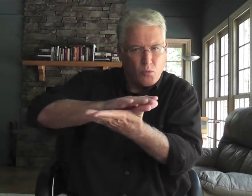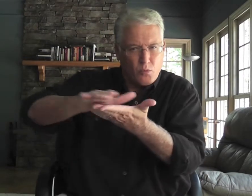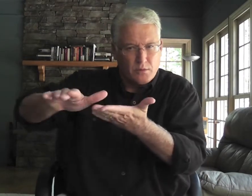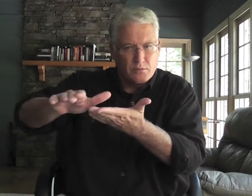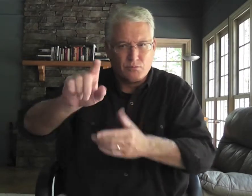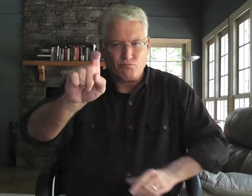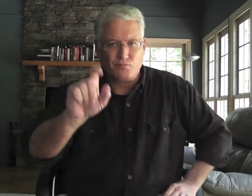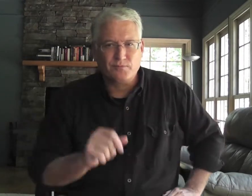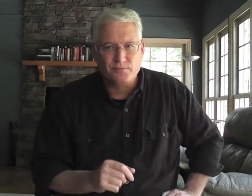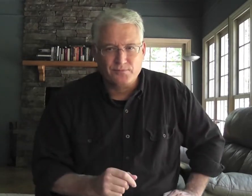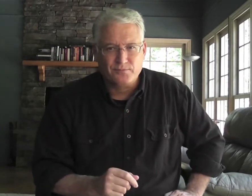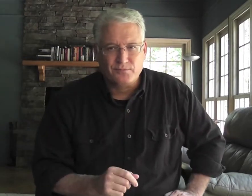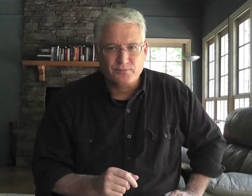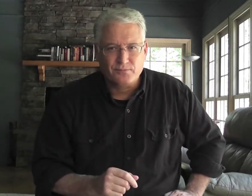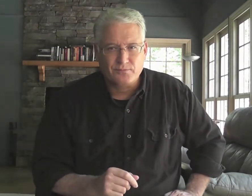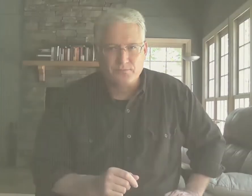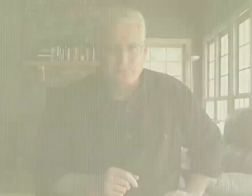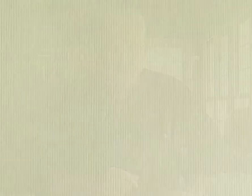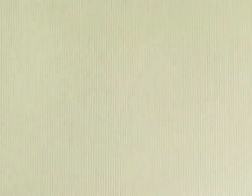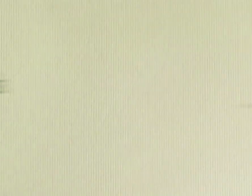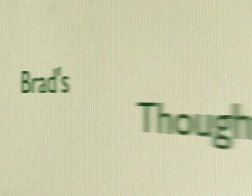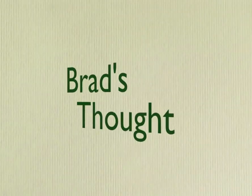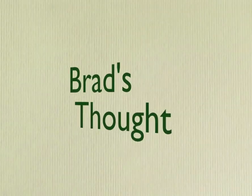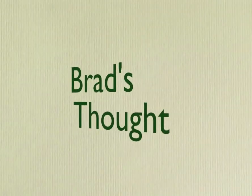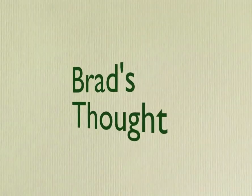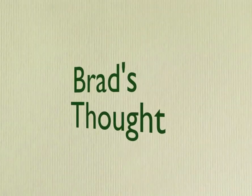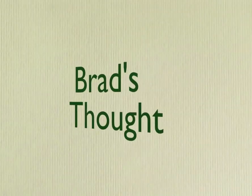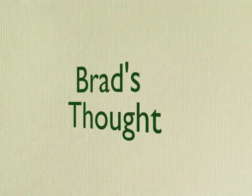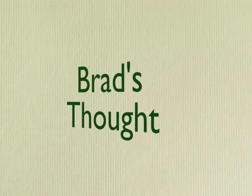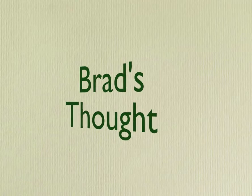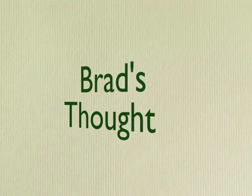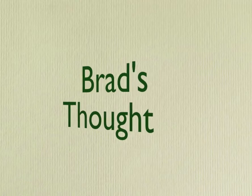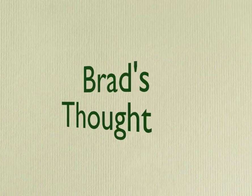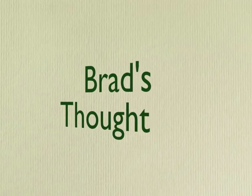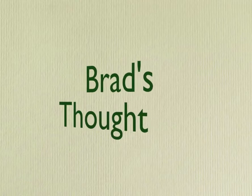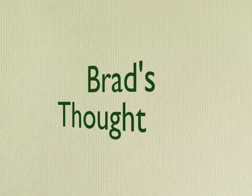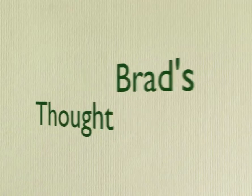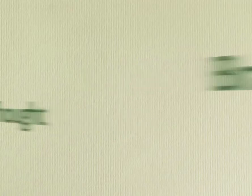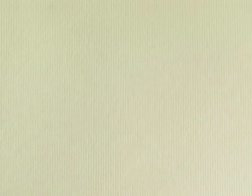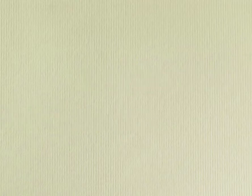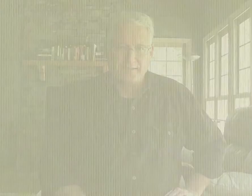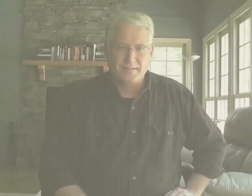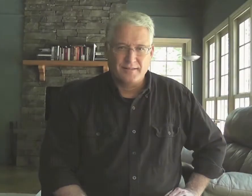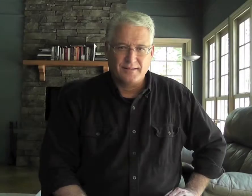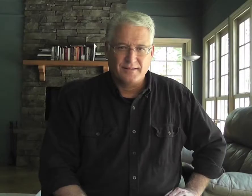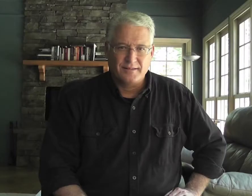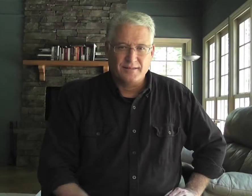So we are to keep the Sabbath holy. Are you keeping it holy? Are you obeying the law?